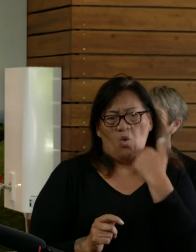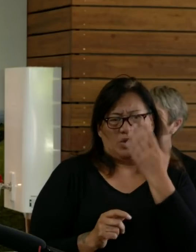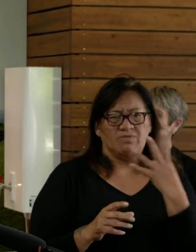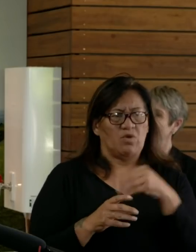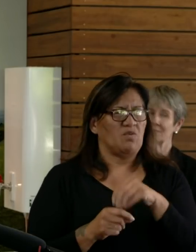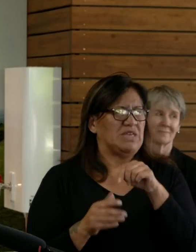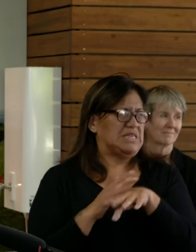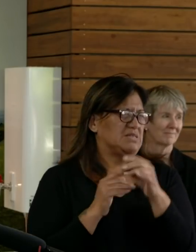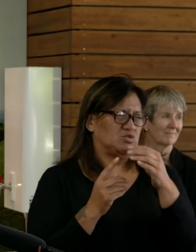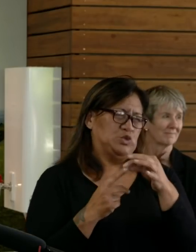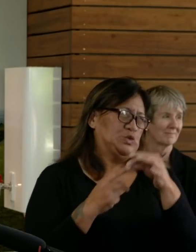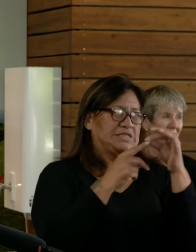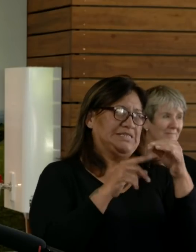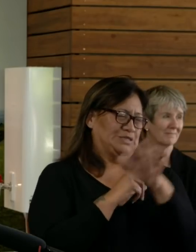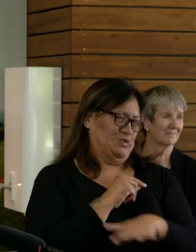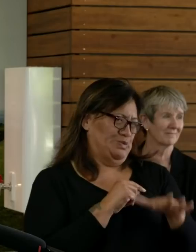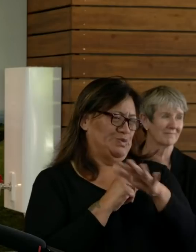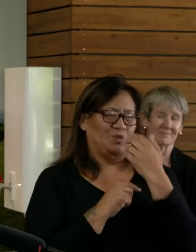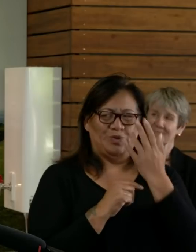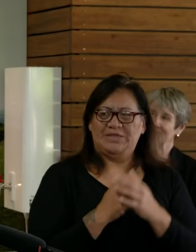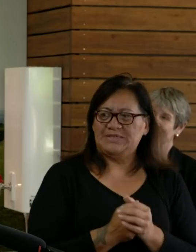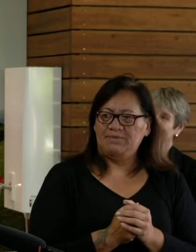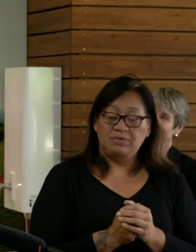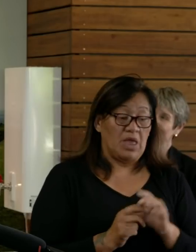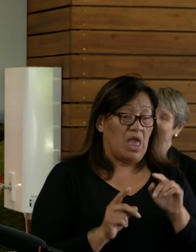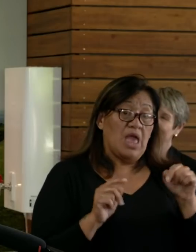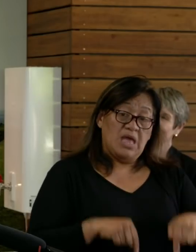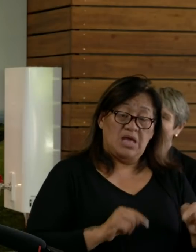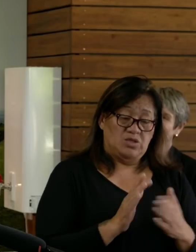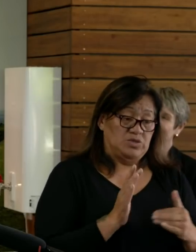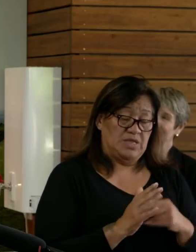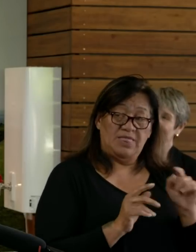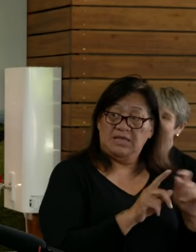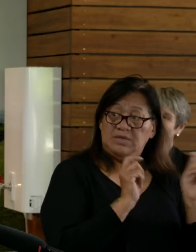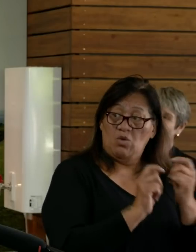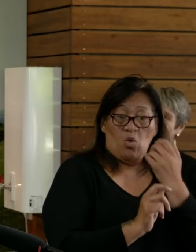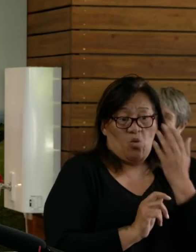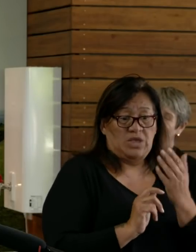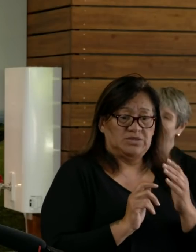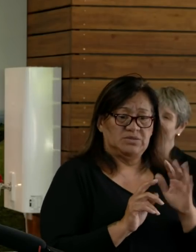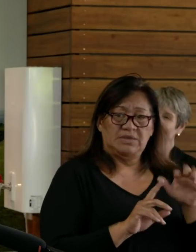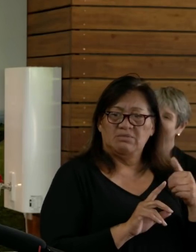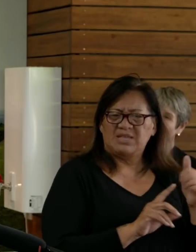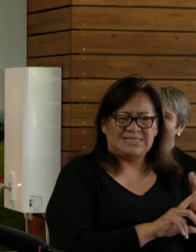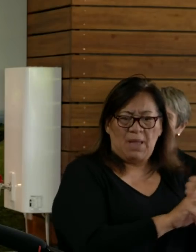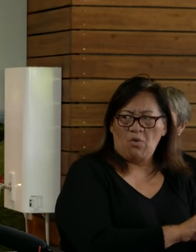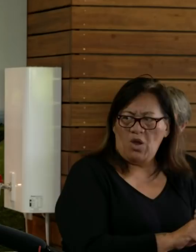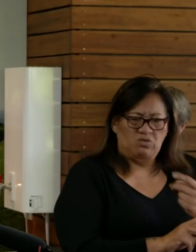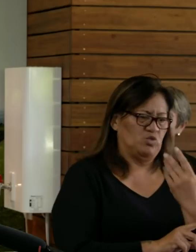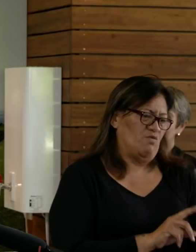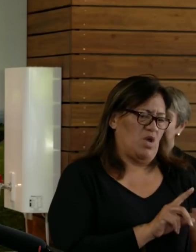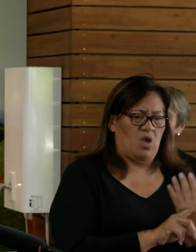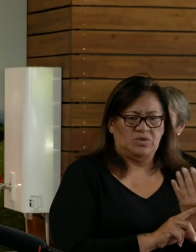in. It's actually on standby in New Zealand 24 hours a day, 7 days a